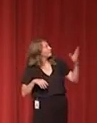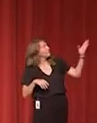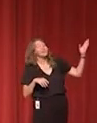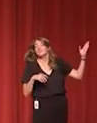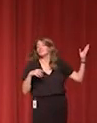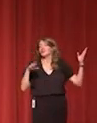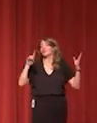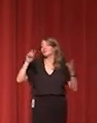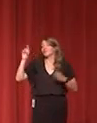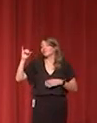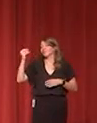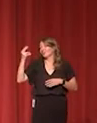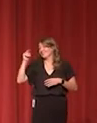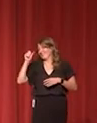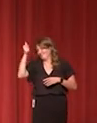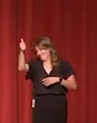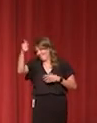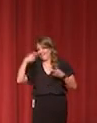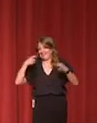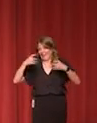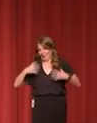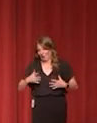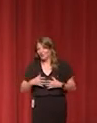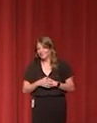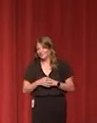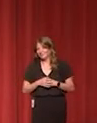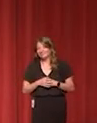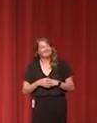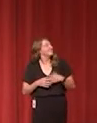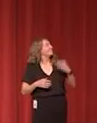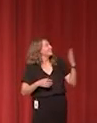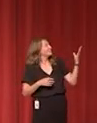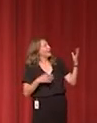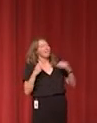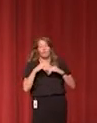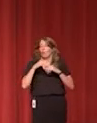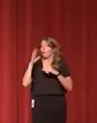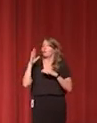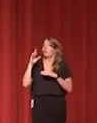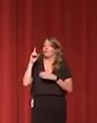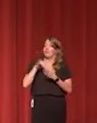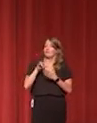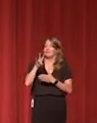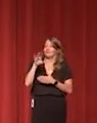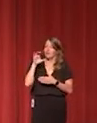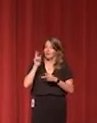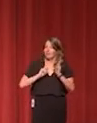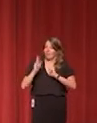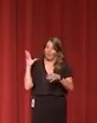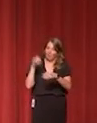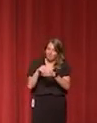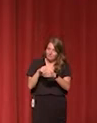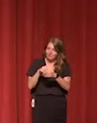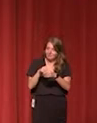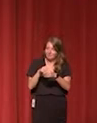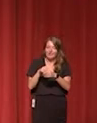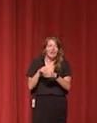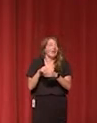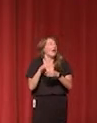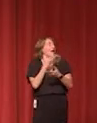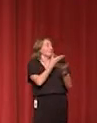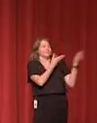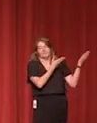Dr. Johnson, and it is world-renowned. And they have over 1,700 people, and you all help us generate